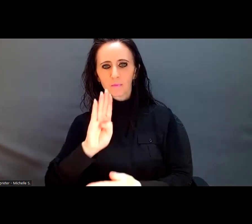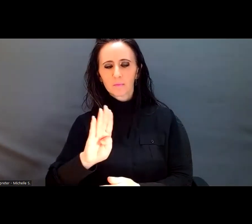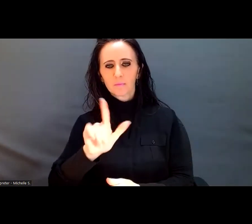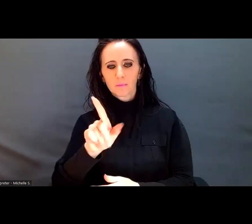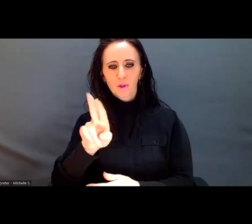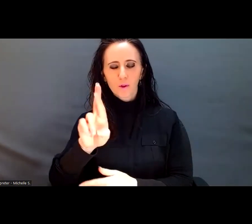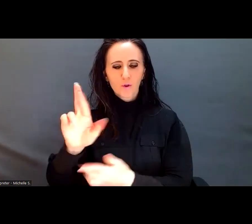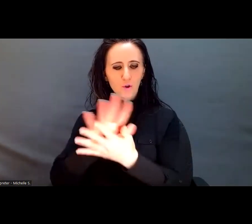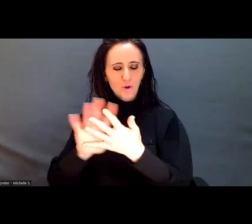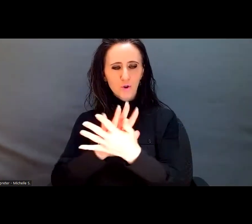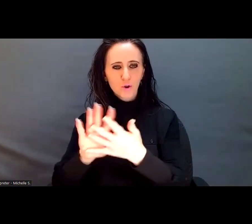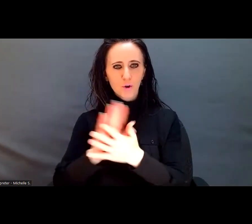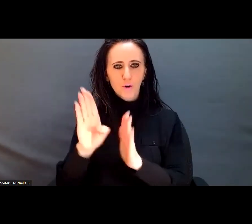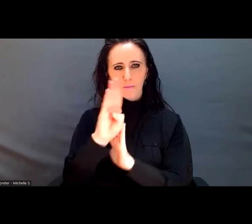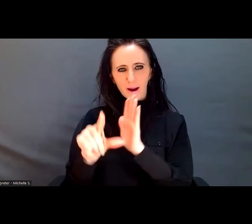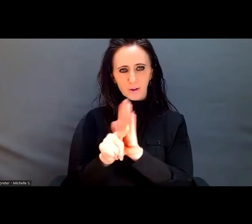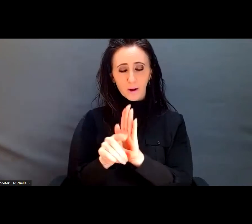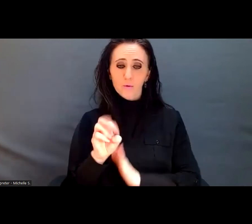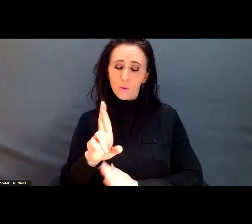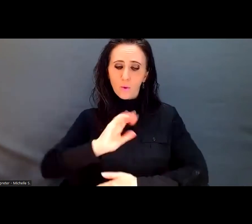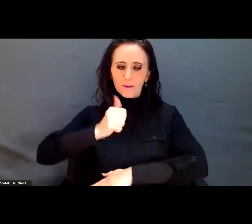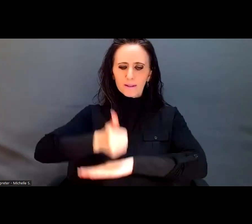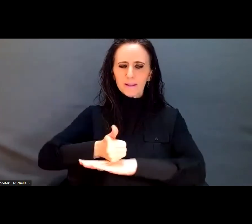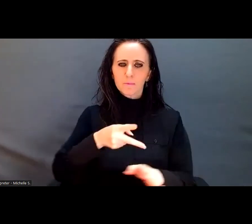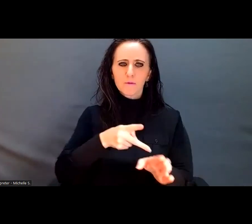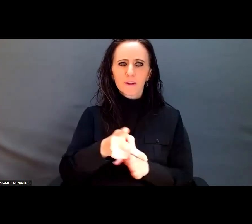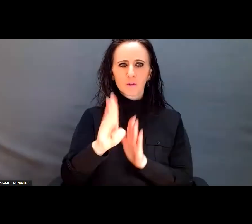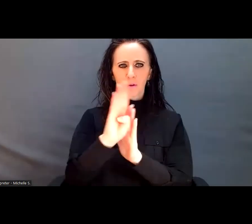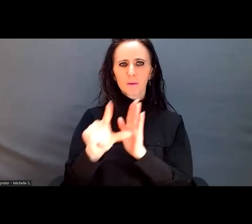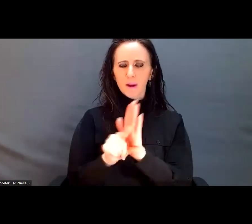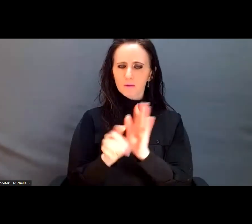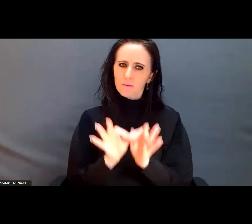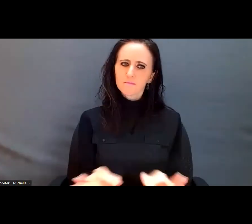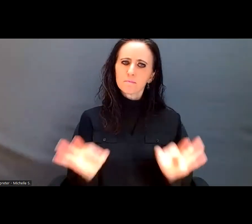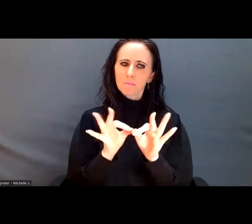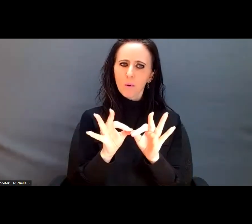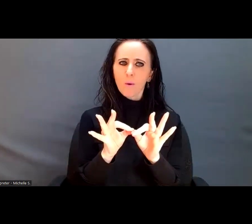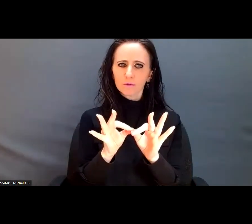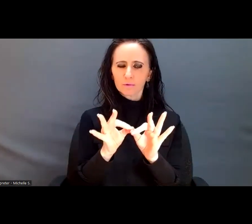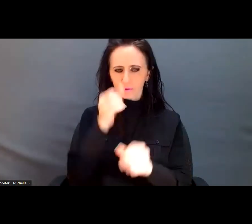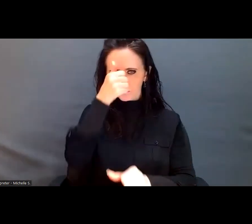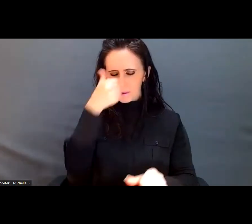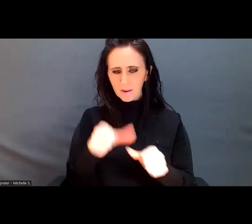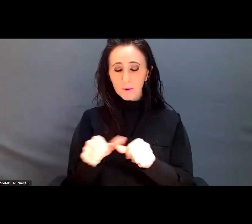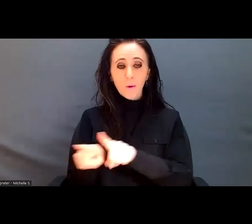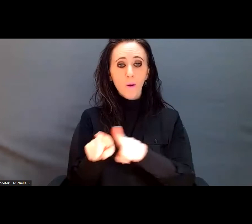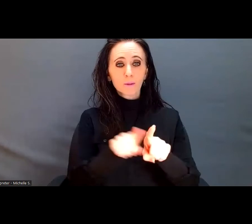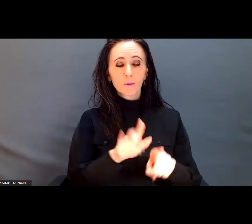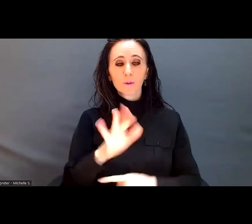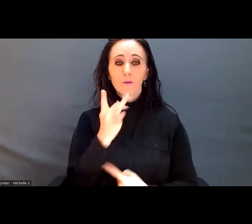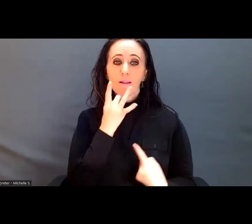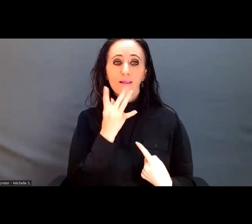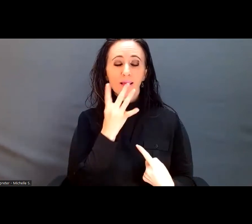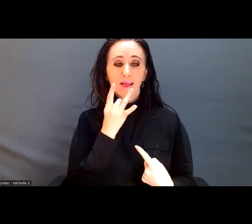a background up that is professional. Yeah. Okay. Check your lighting. I've got